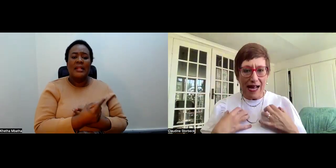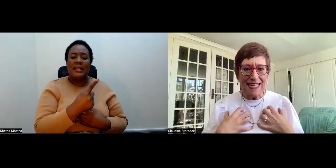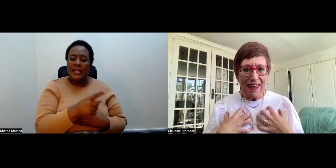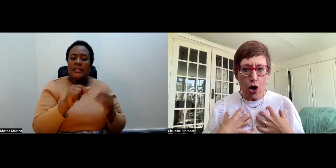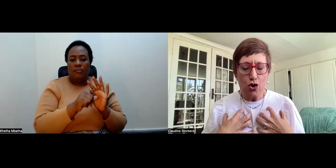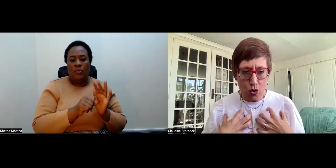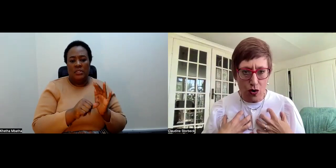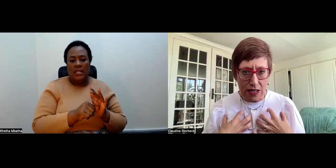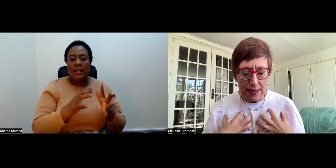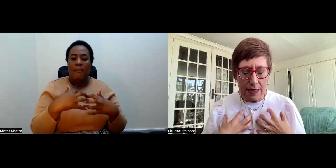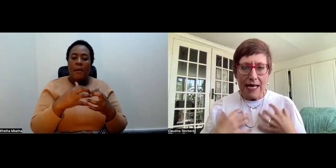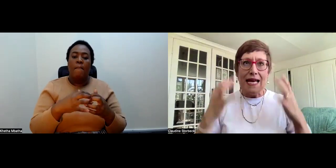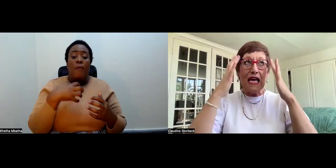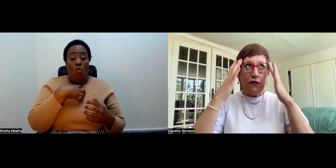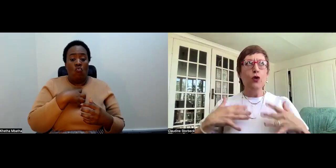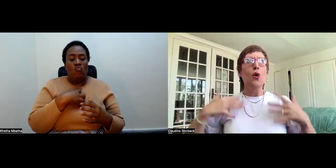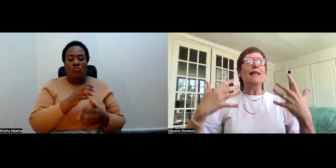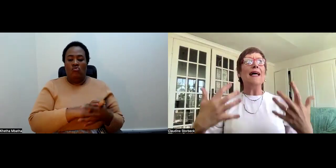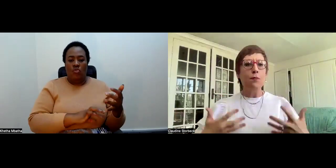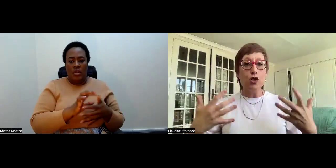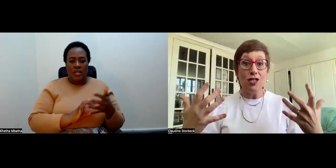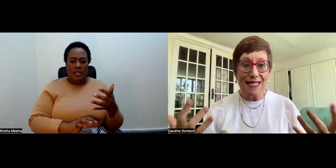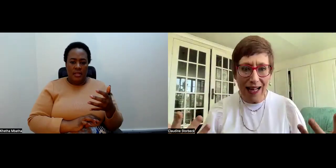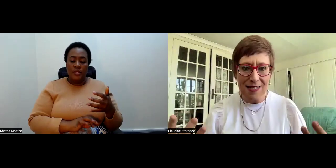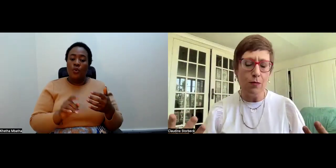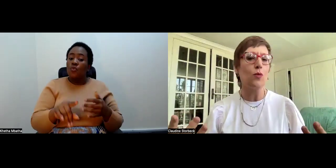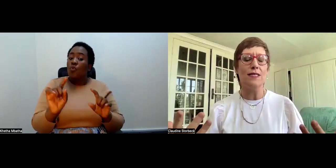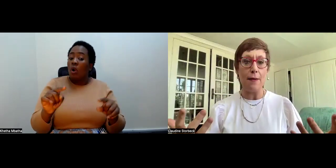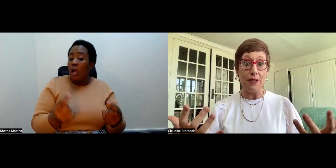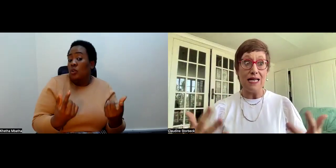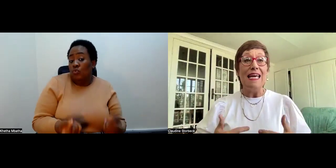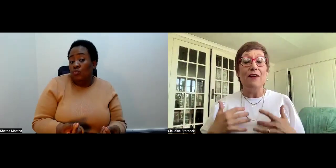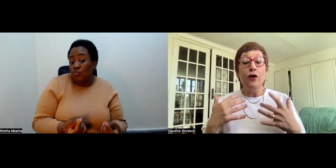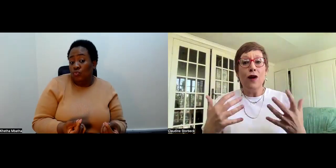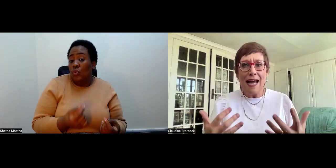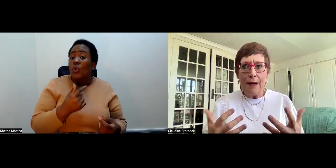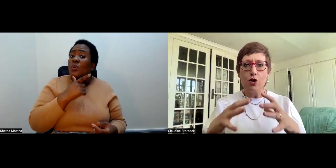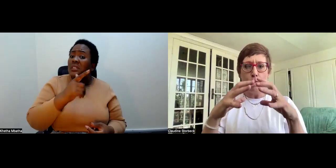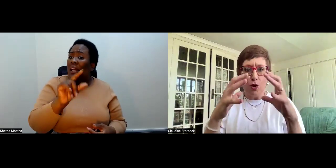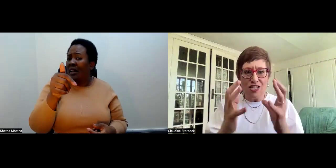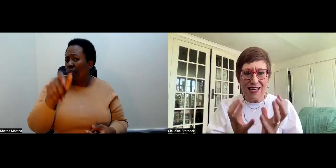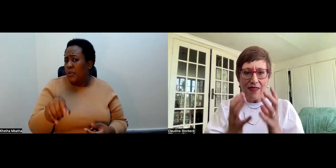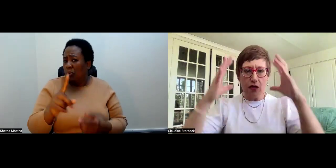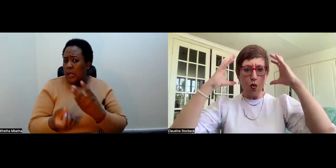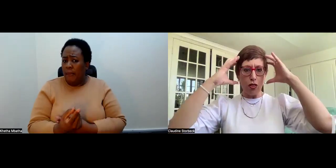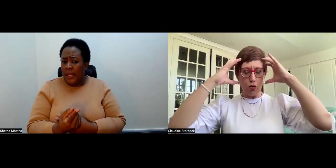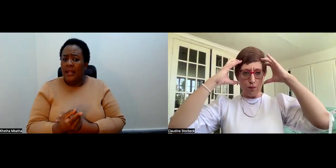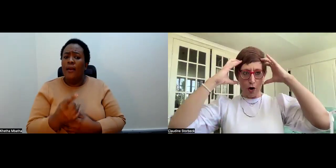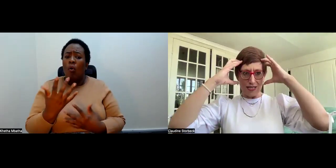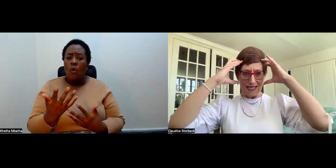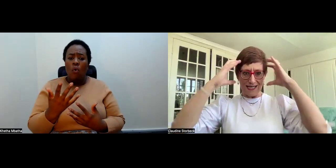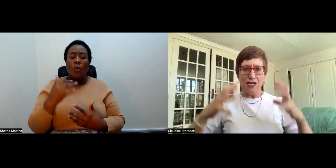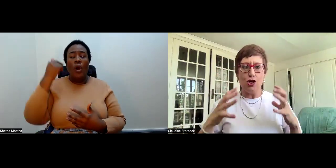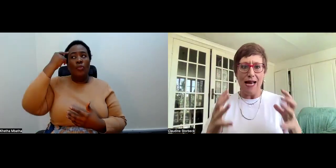in creating their own stories. If you are unable to tell someone what's happened, if you're unable to put together your